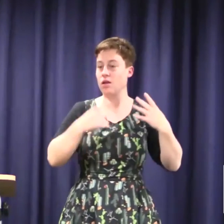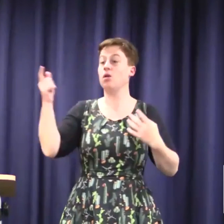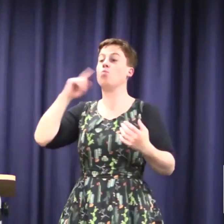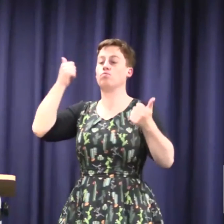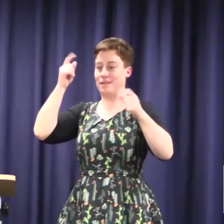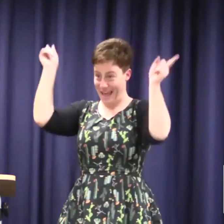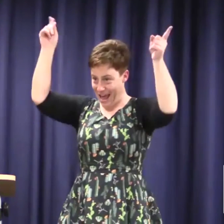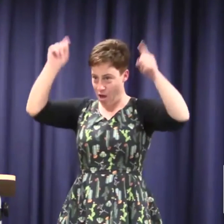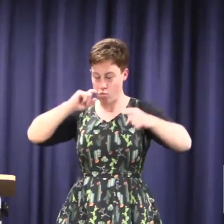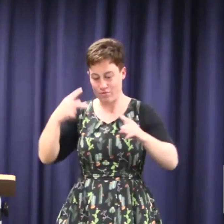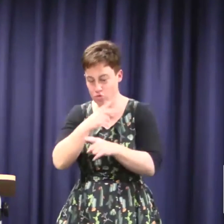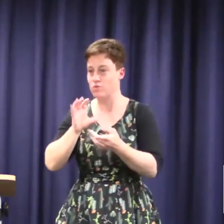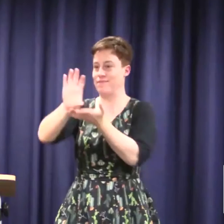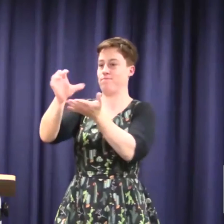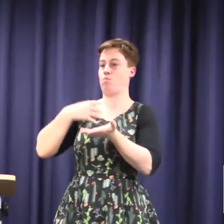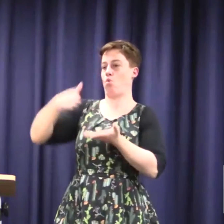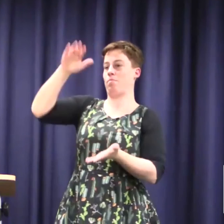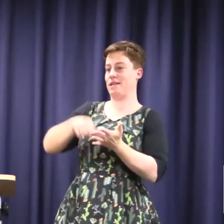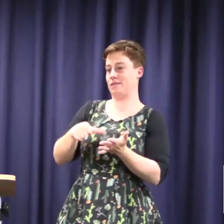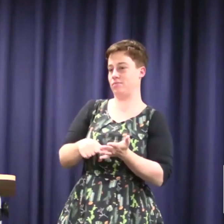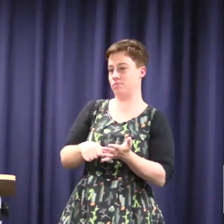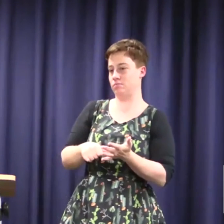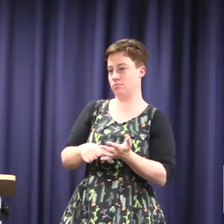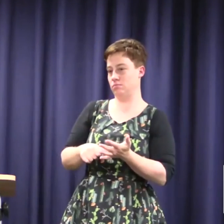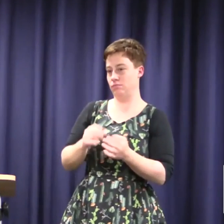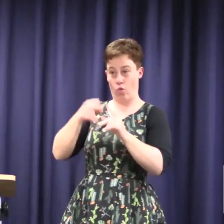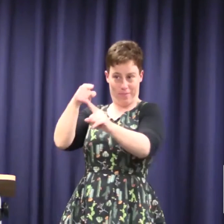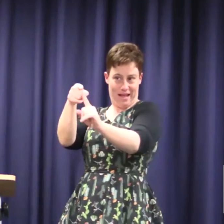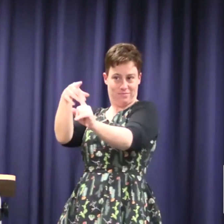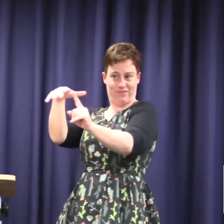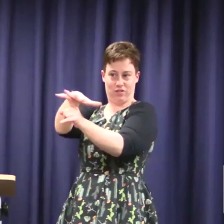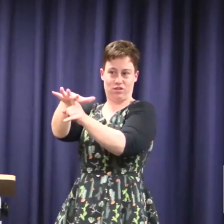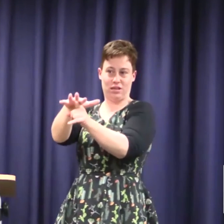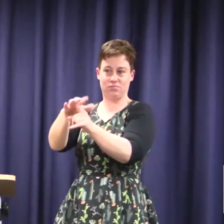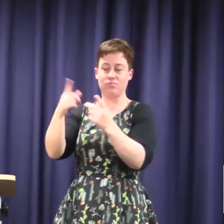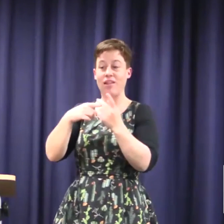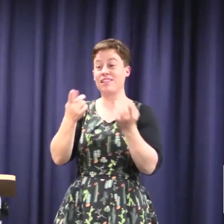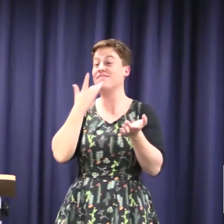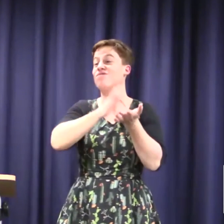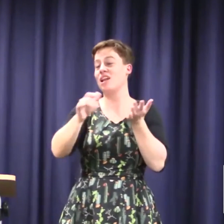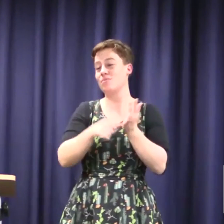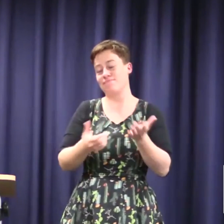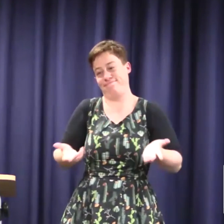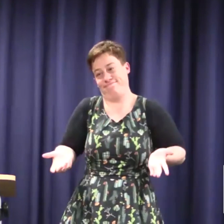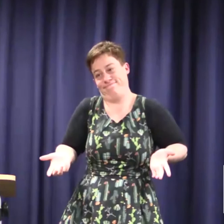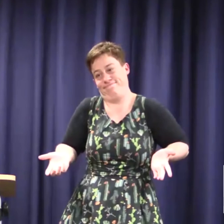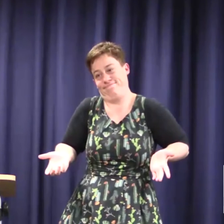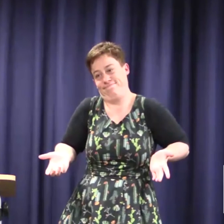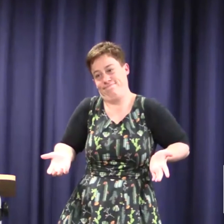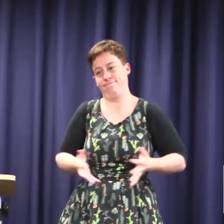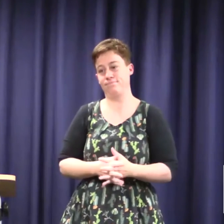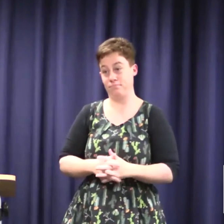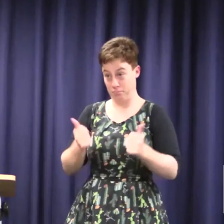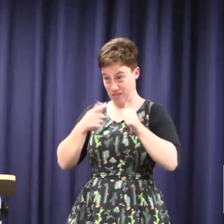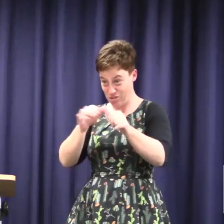that, you end up needing hospital services immediately, you can access and ask for specific